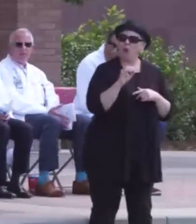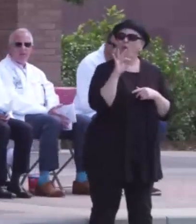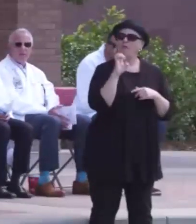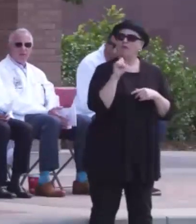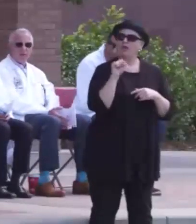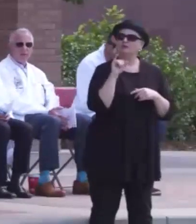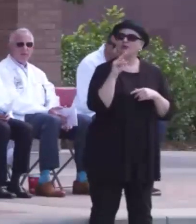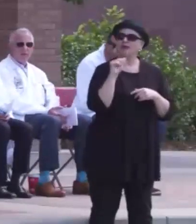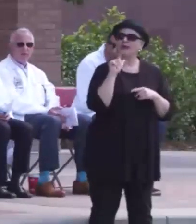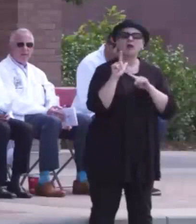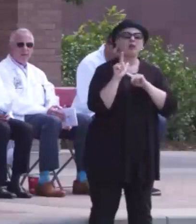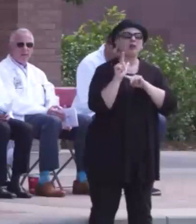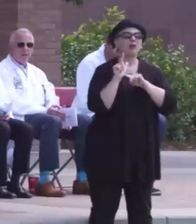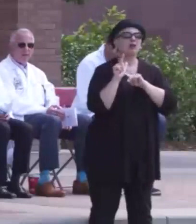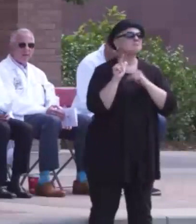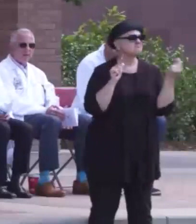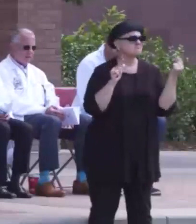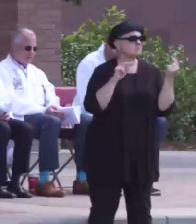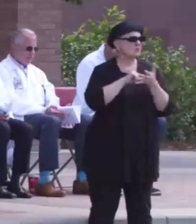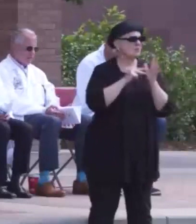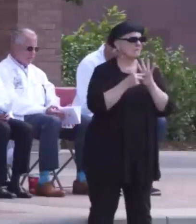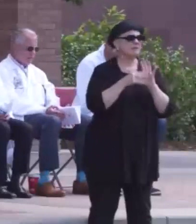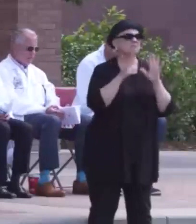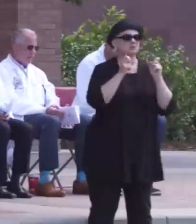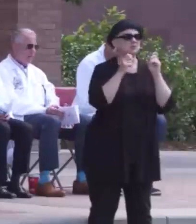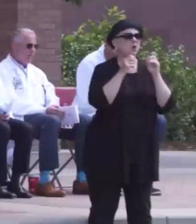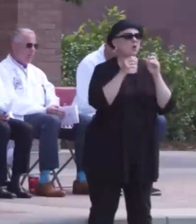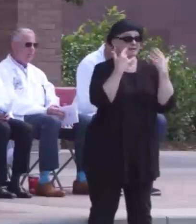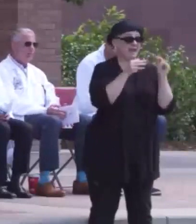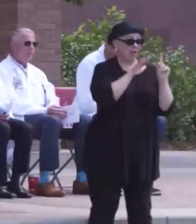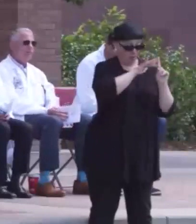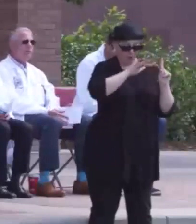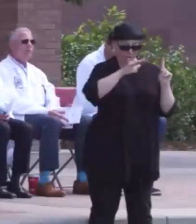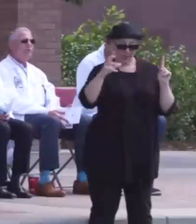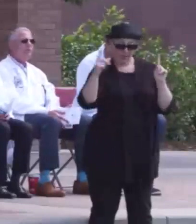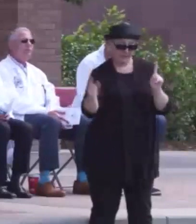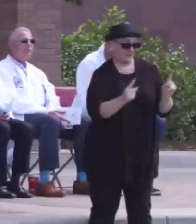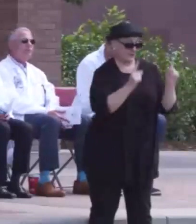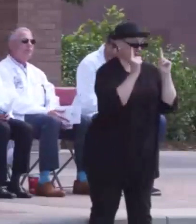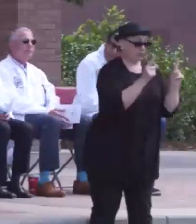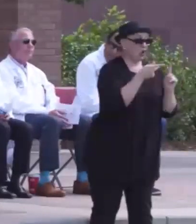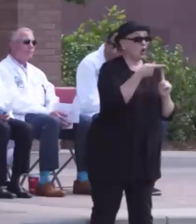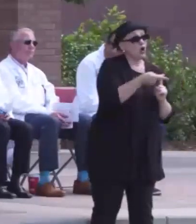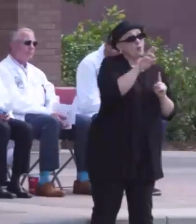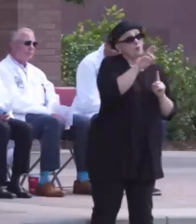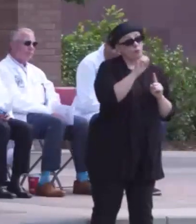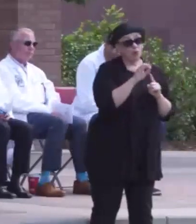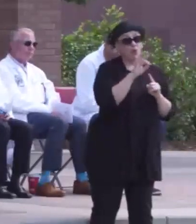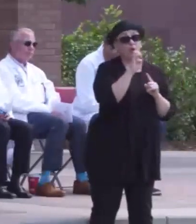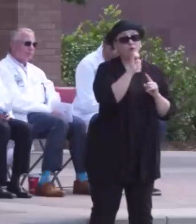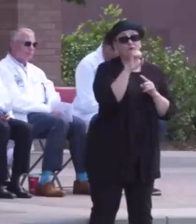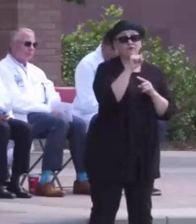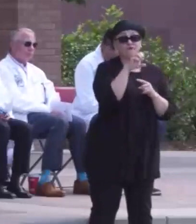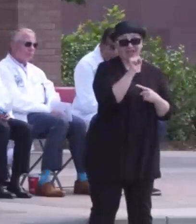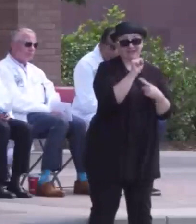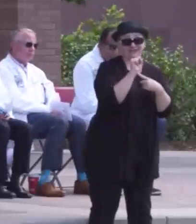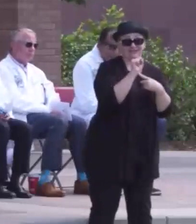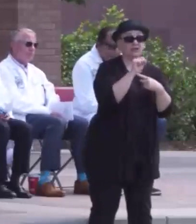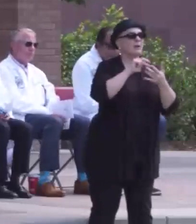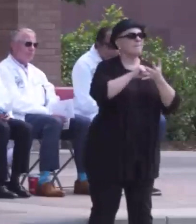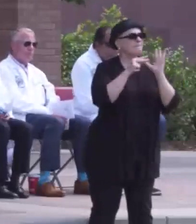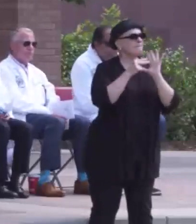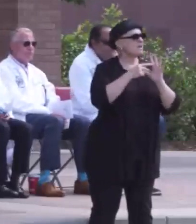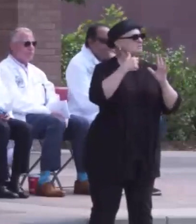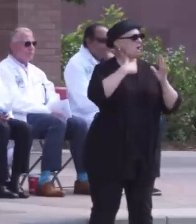So profess means to speak in public, to declare, right? Like you